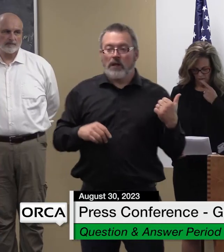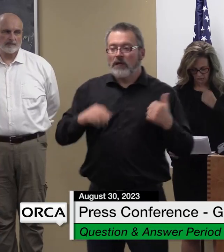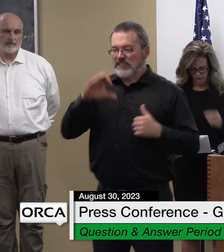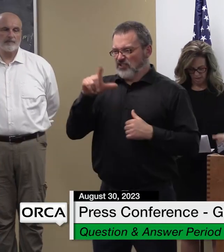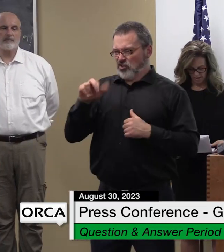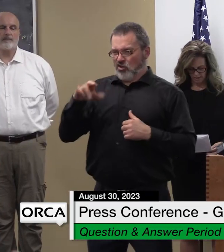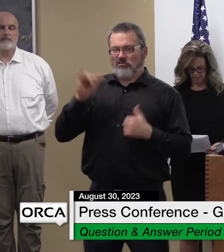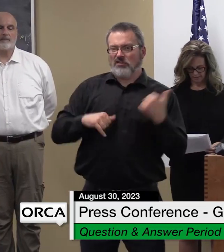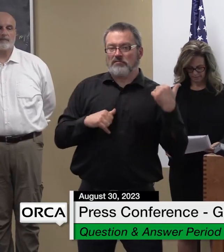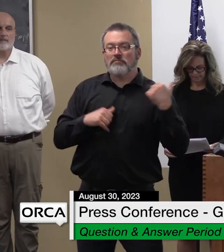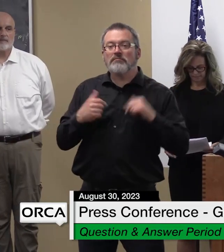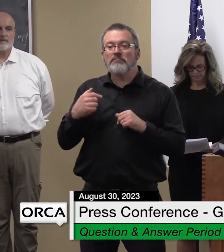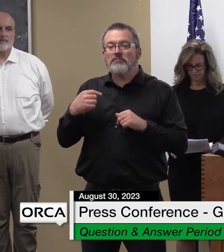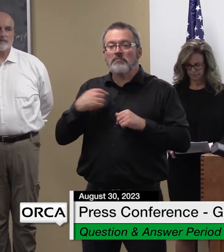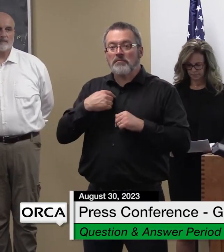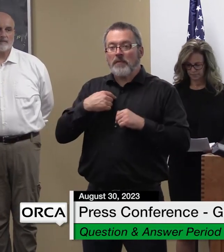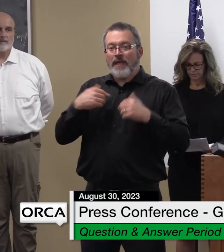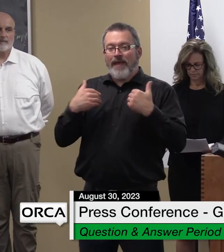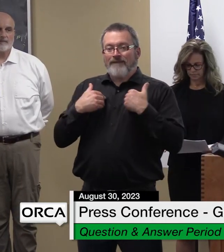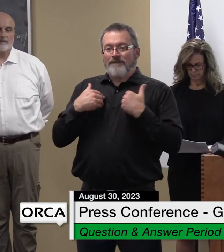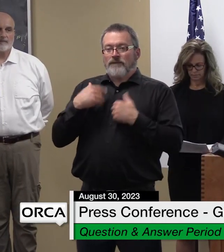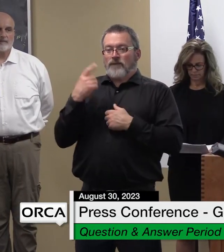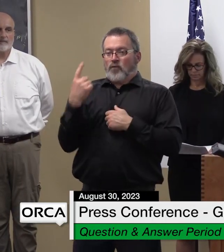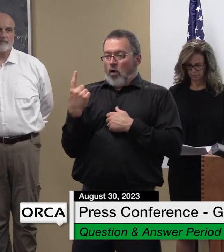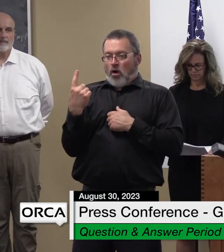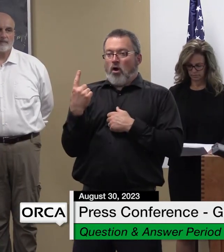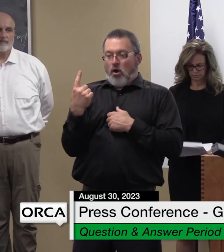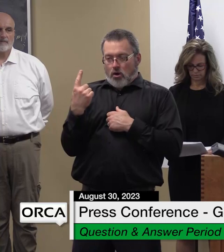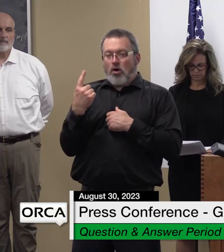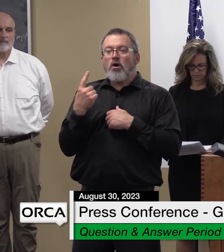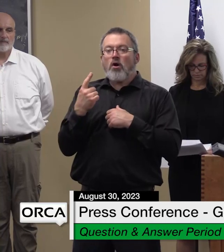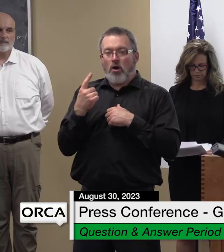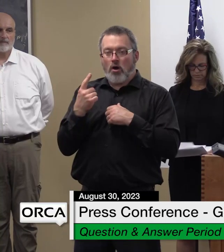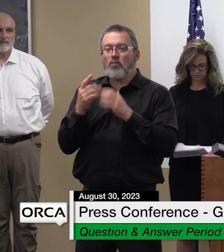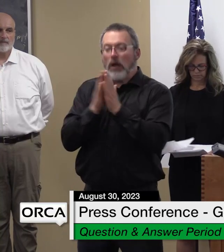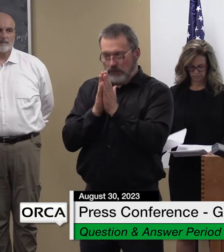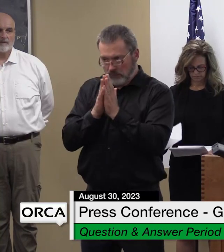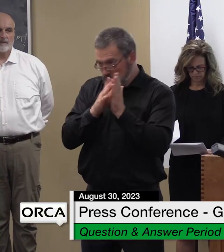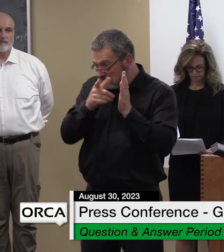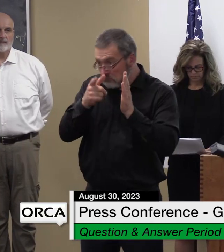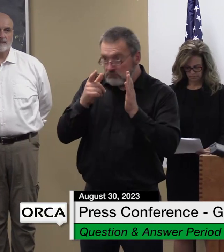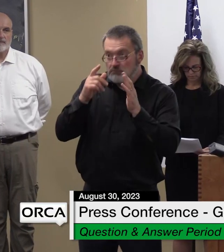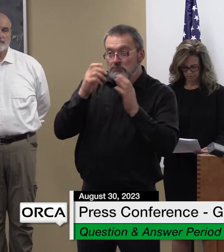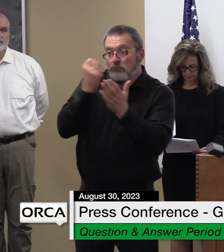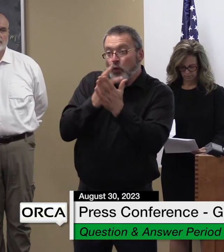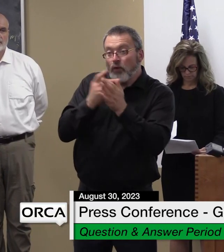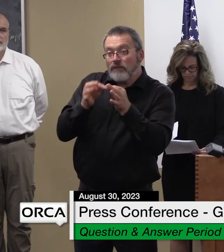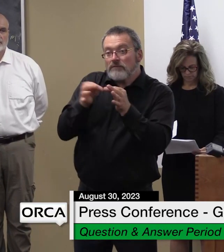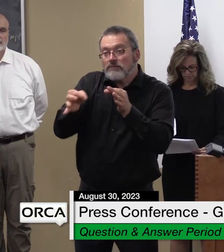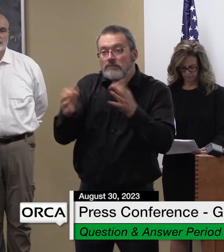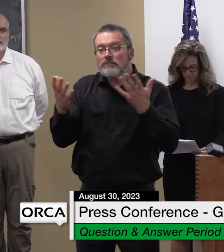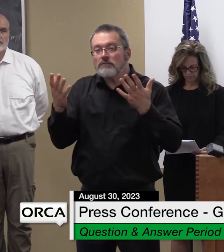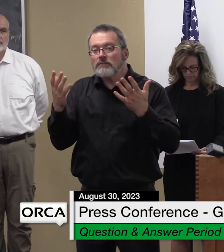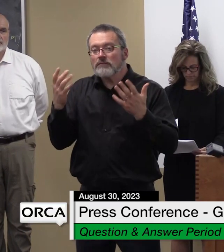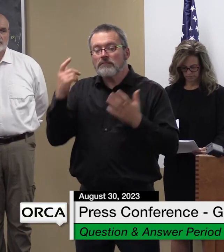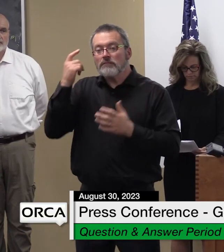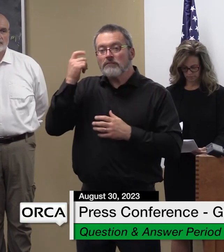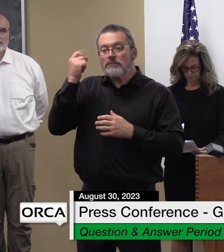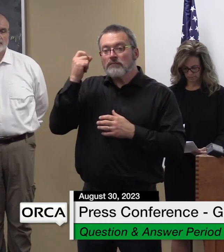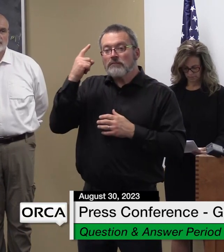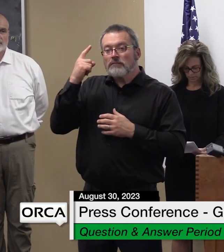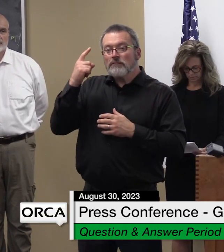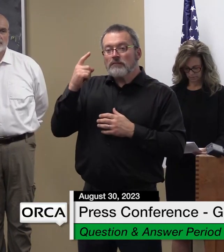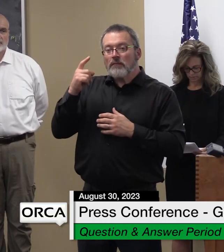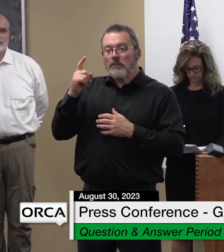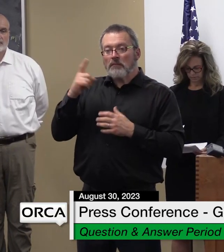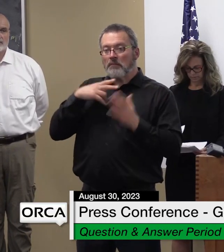So we have one request pending with FEMA, which could influence this. It's a petition to reconsider the incident period, and we're